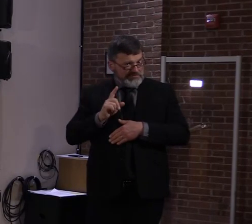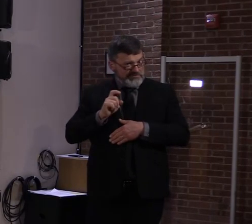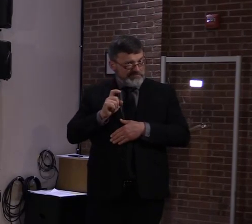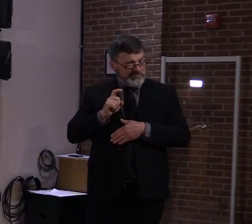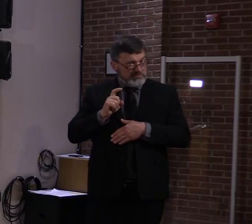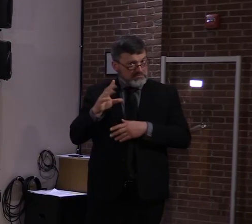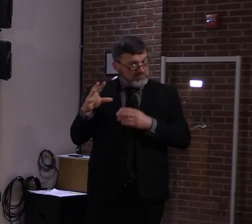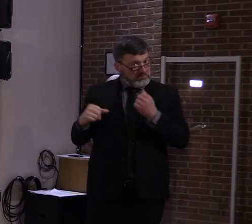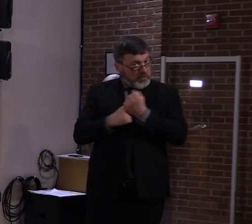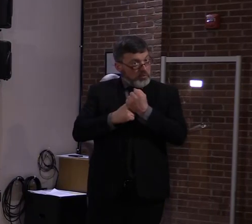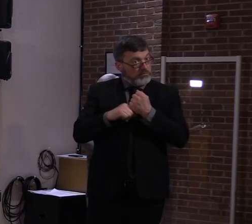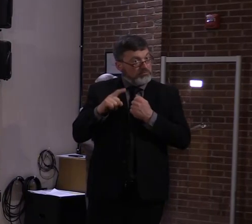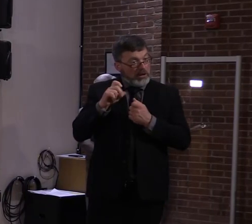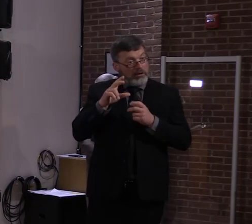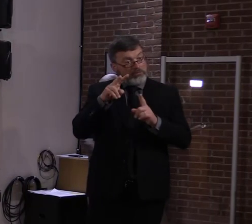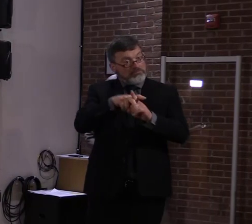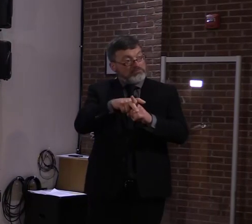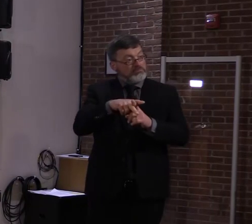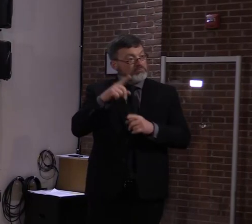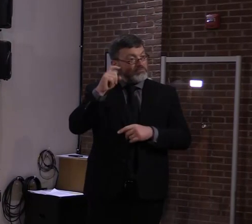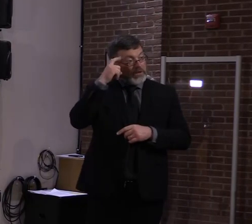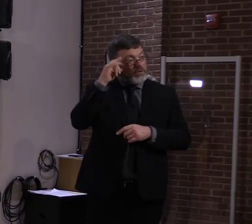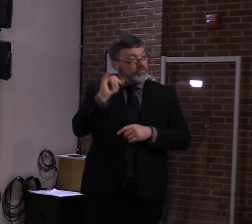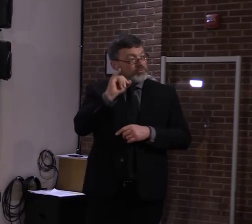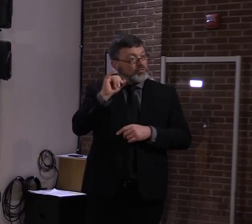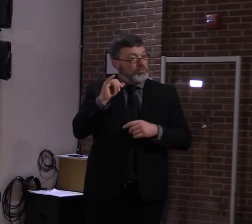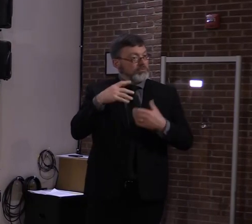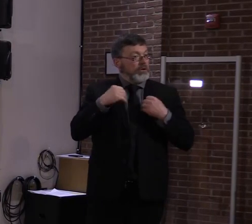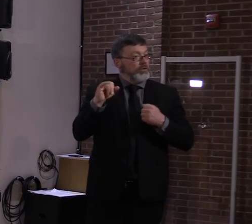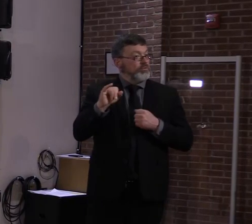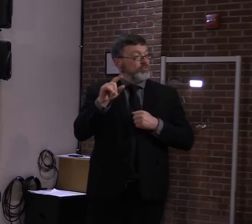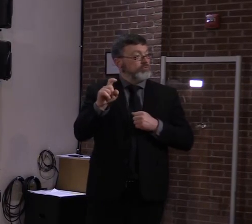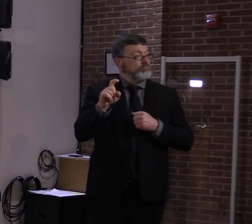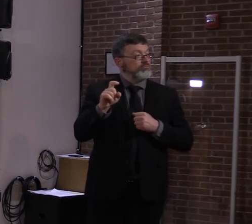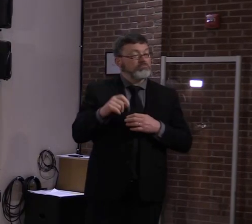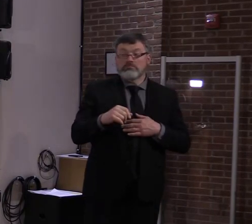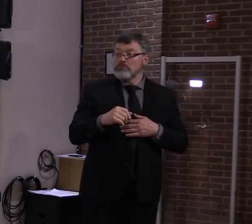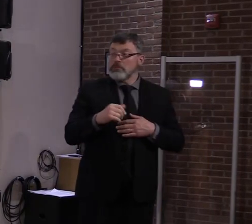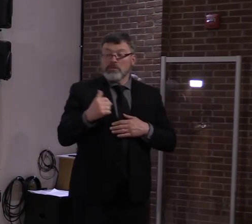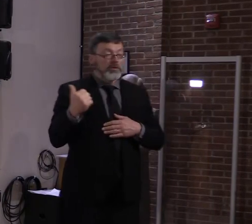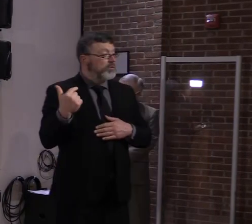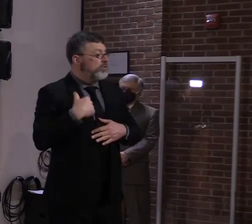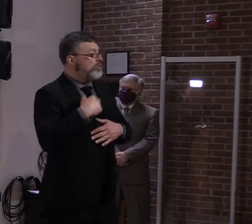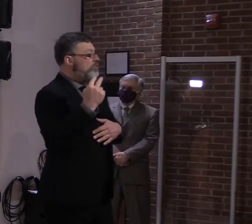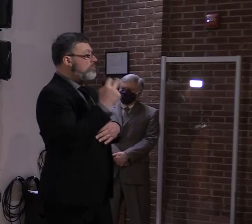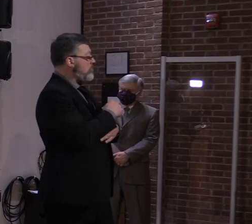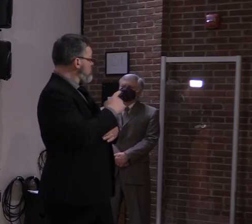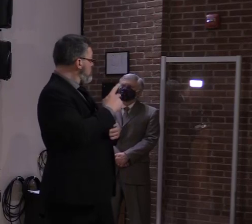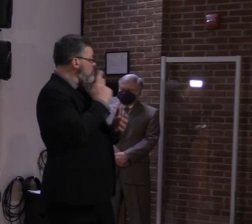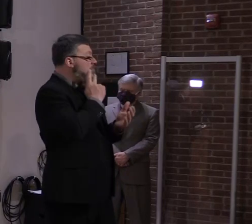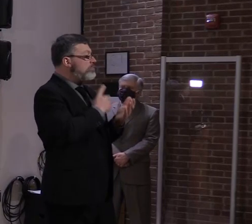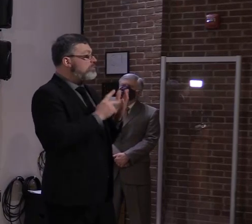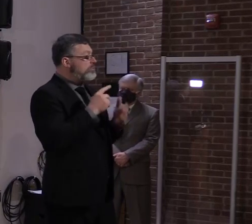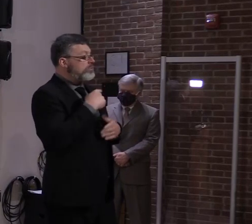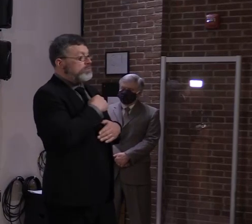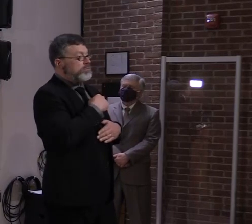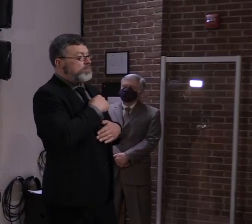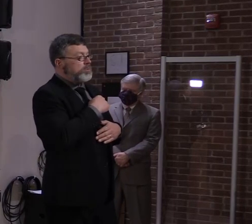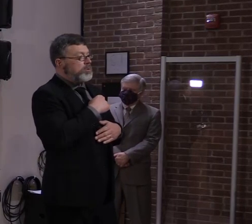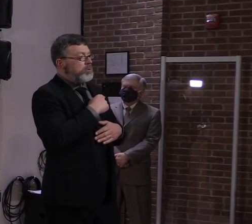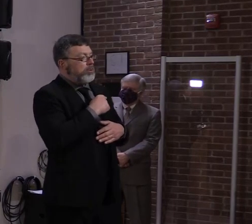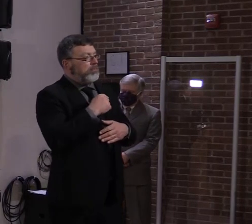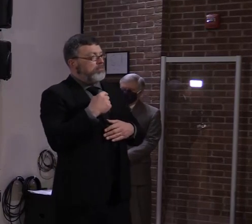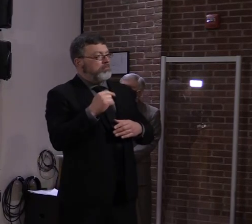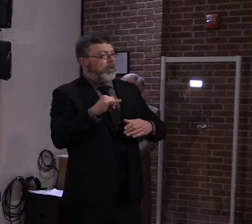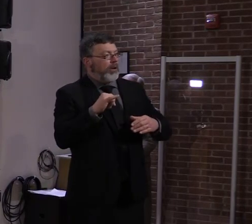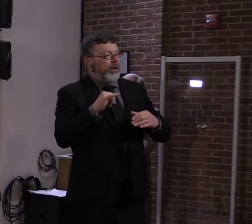nature, but I'll have to look back. But generally, I think it's a small amount of money, and I believe that it would be